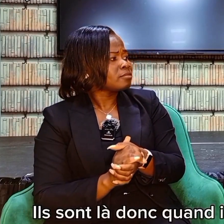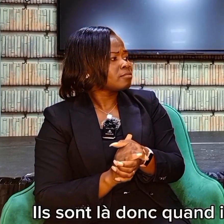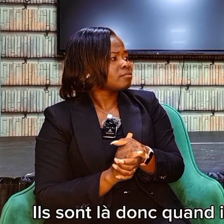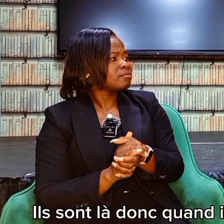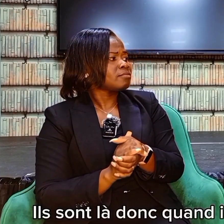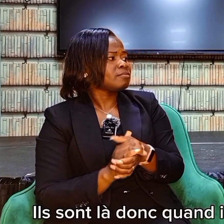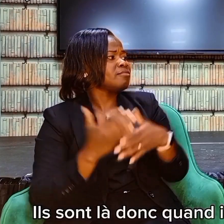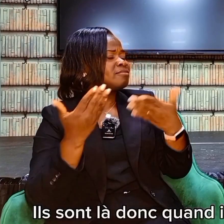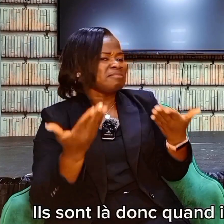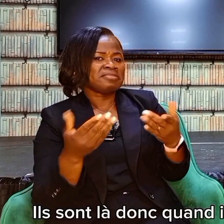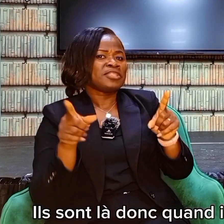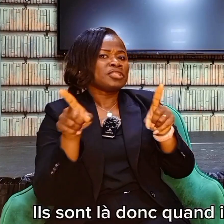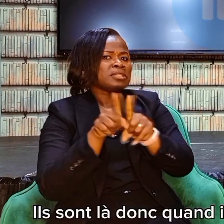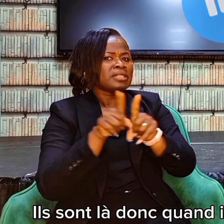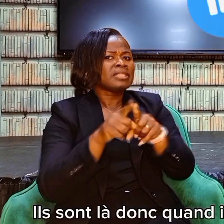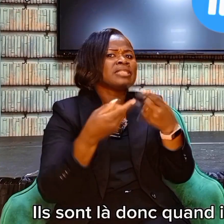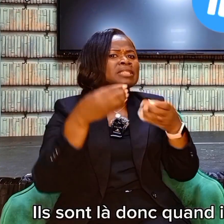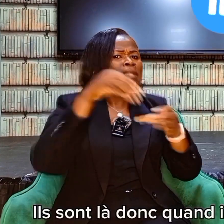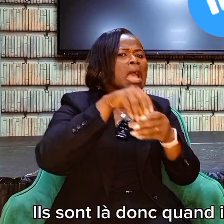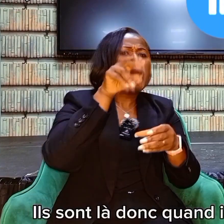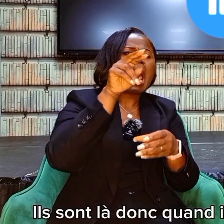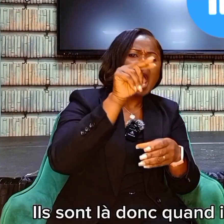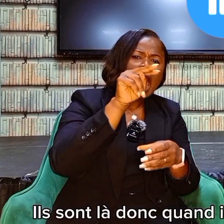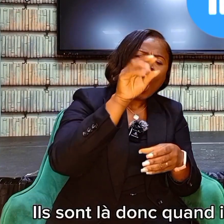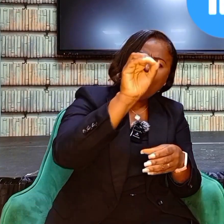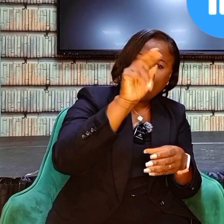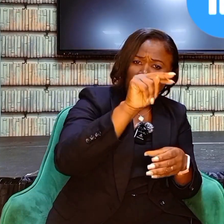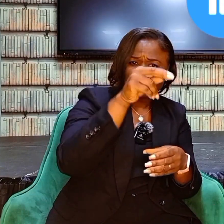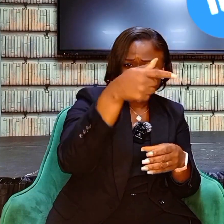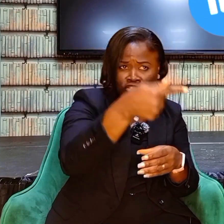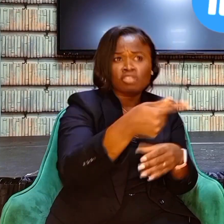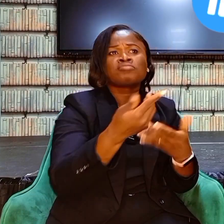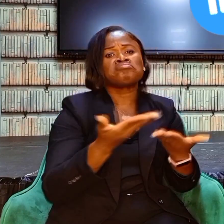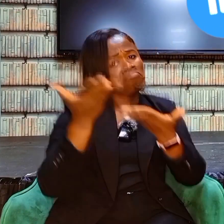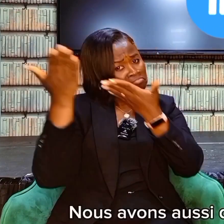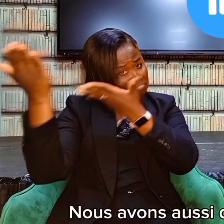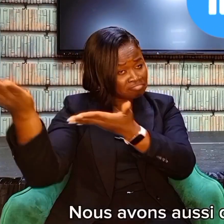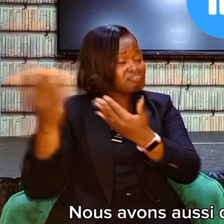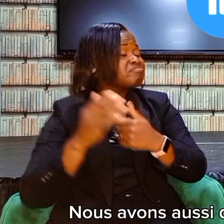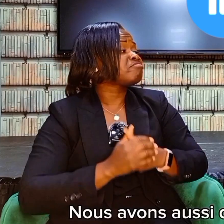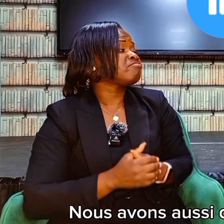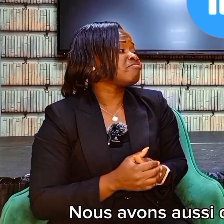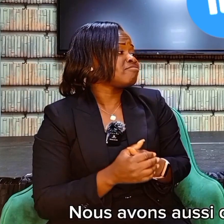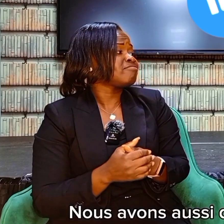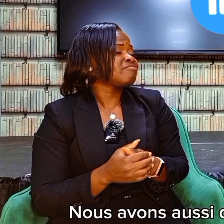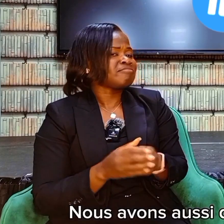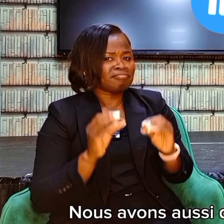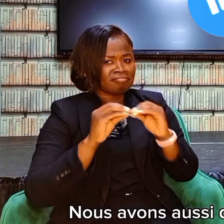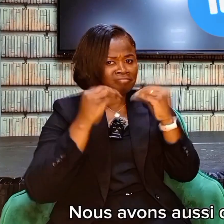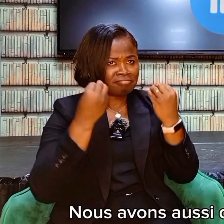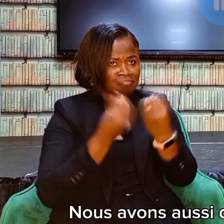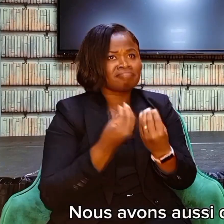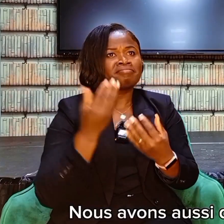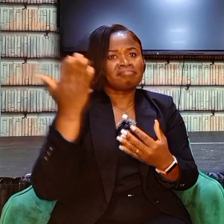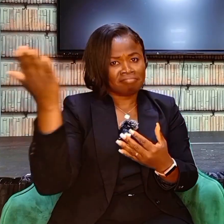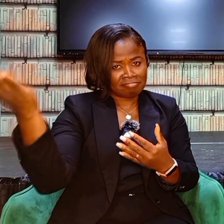So when it comes to NGOs or CSOs, we also have organizations